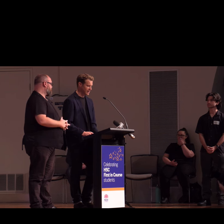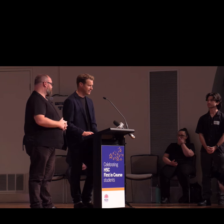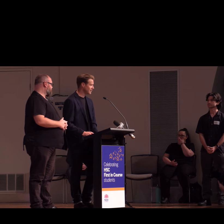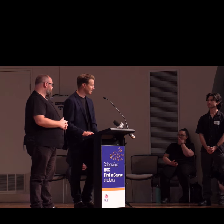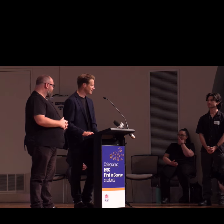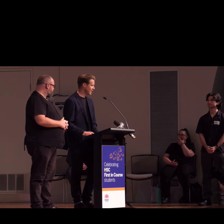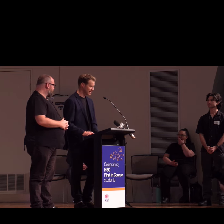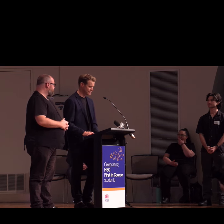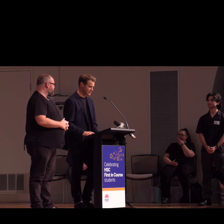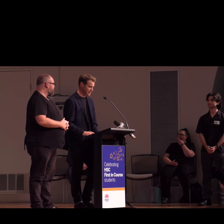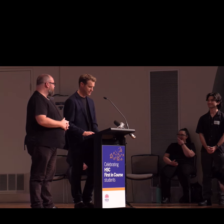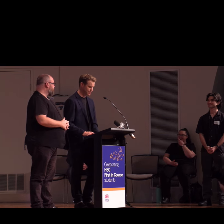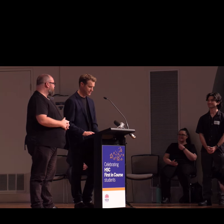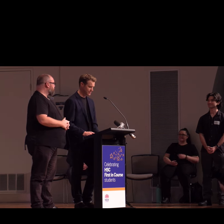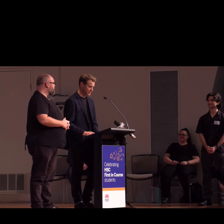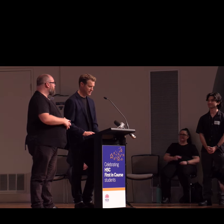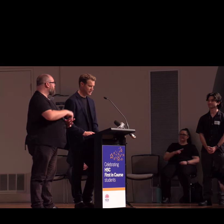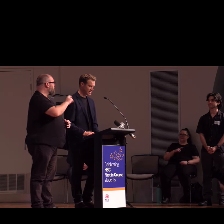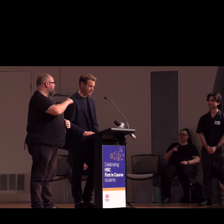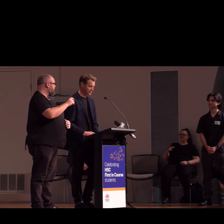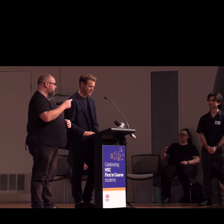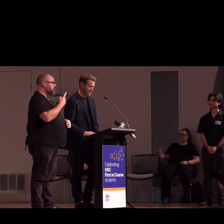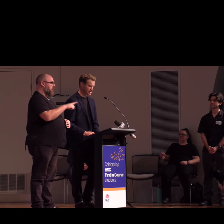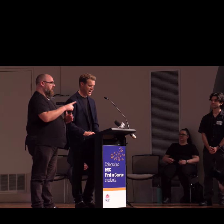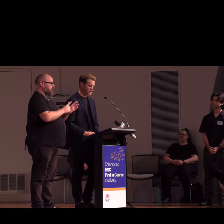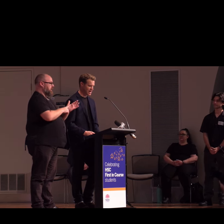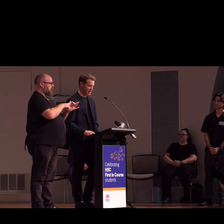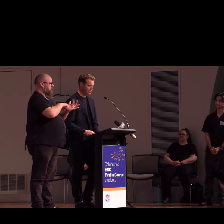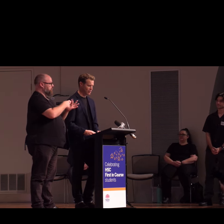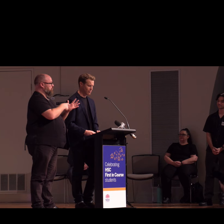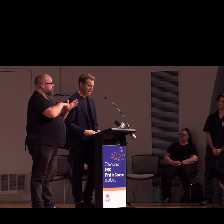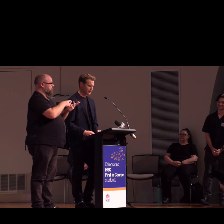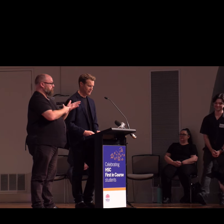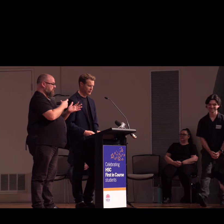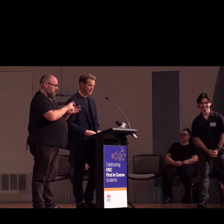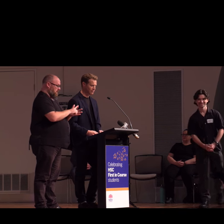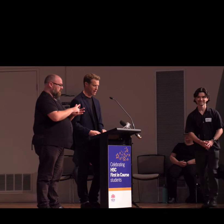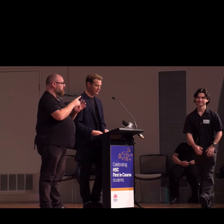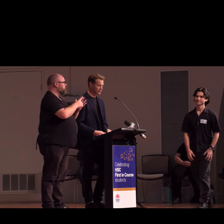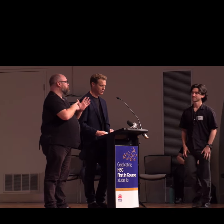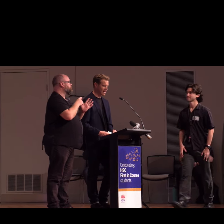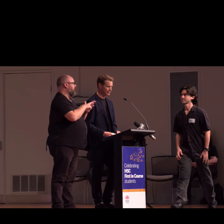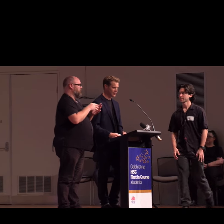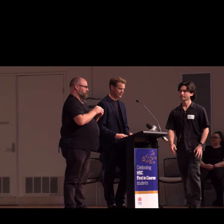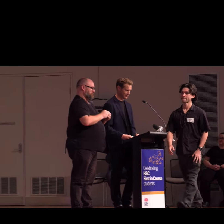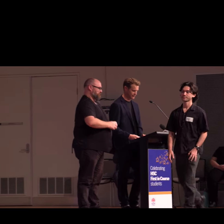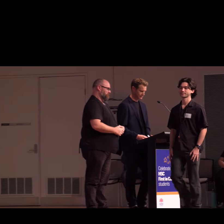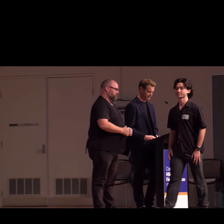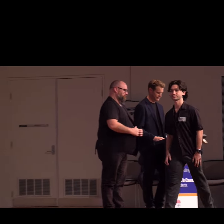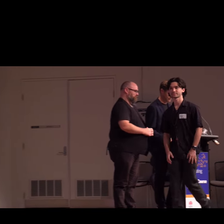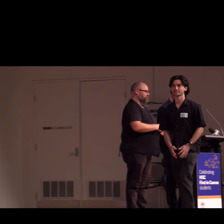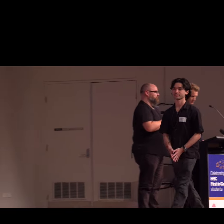In Indonesian and Literature, Jacob Jayashina McCormack, New South Wales School of Languages.